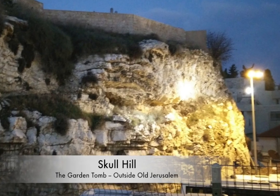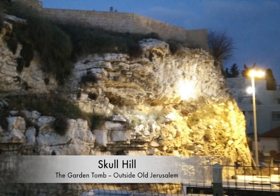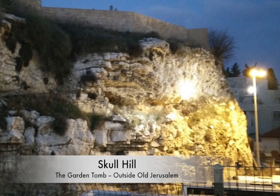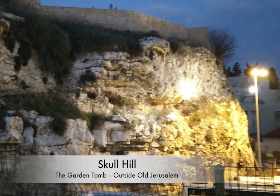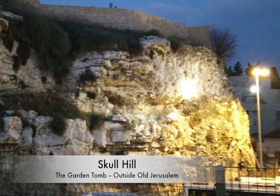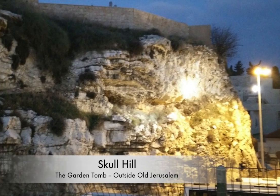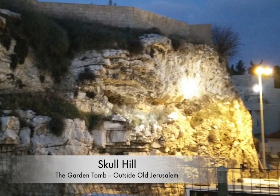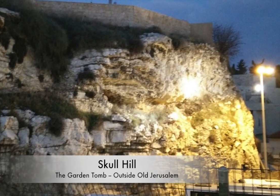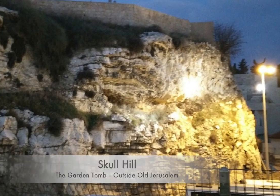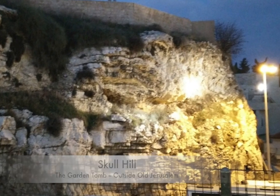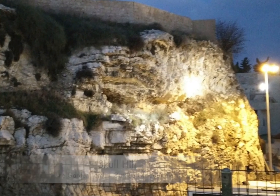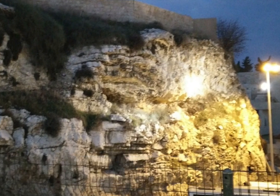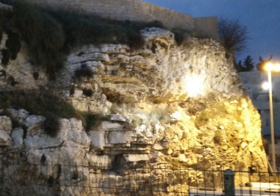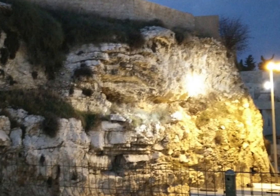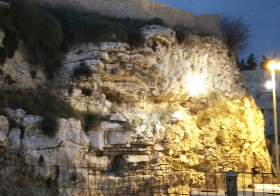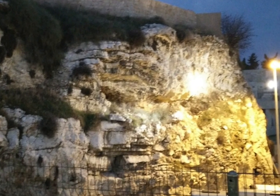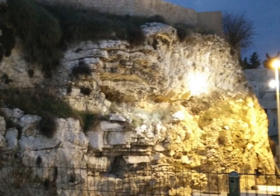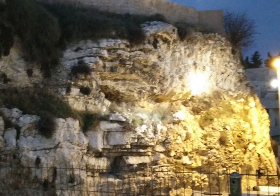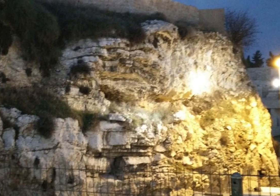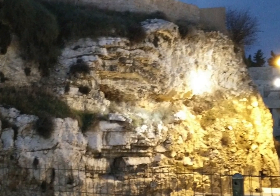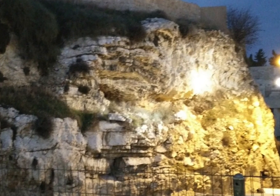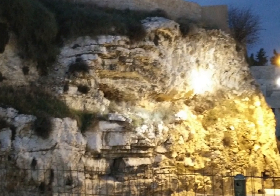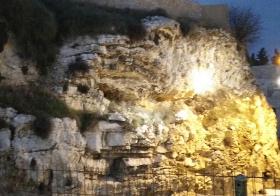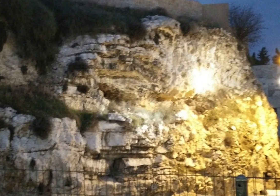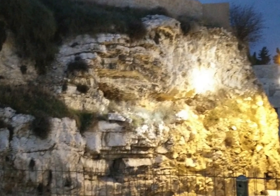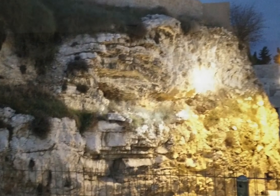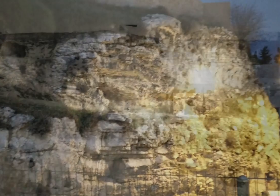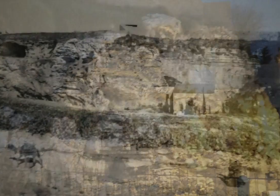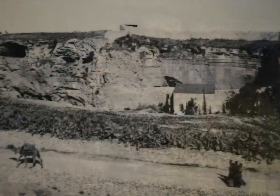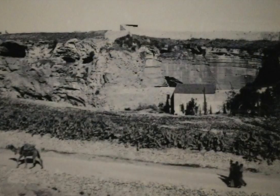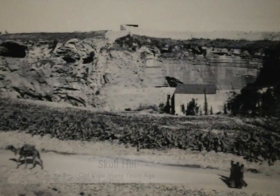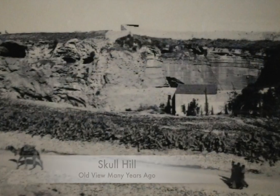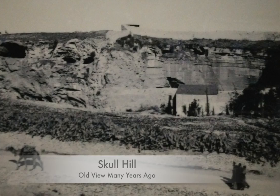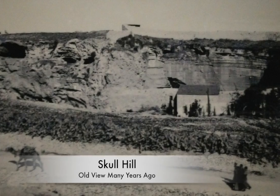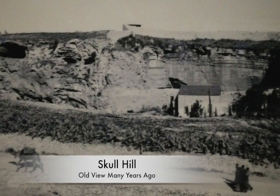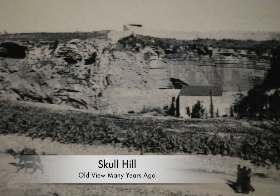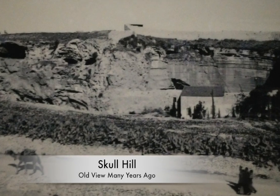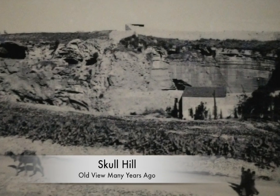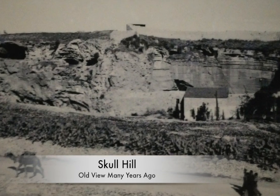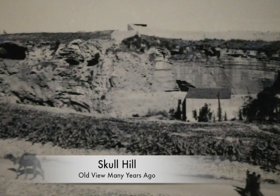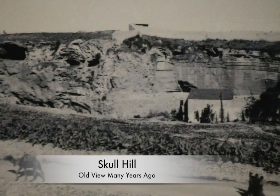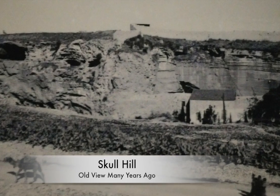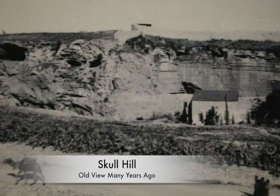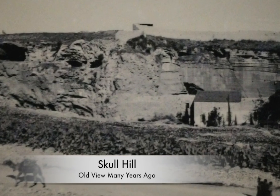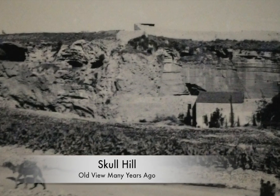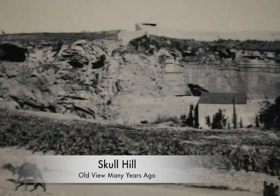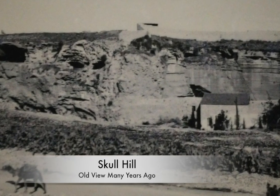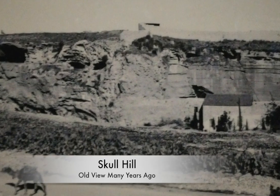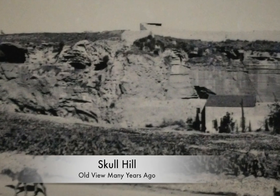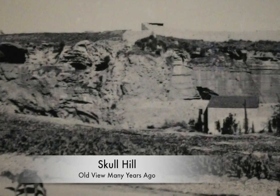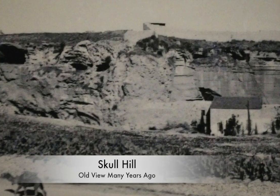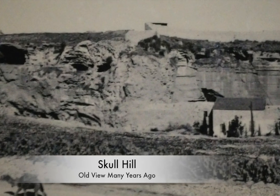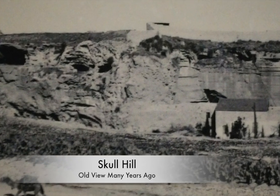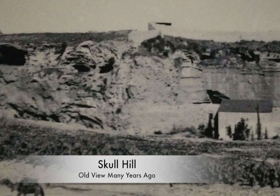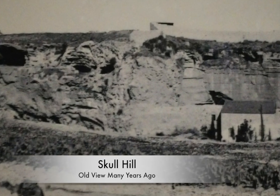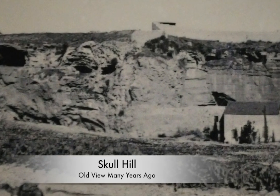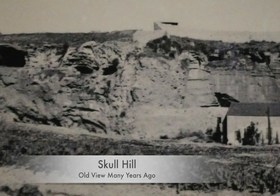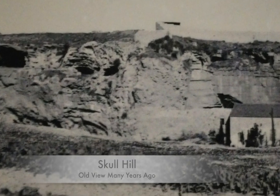If you look carefully, you can make out two eyes and what, well, used to be a nose, mouth. There, it's an older picture. You could see it much more